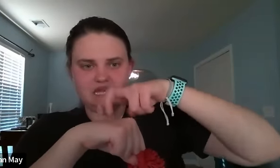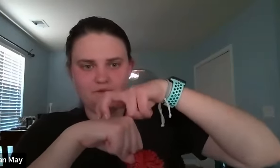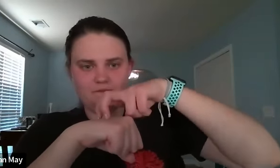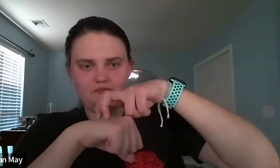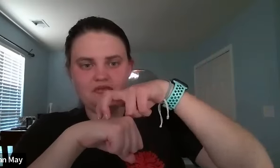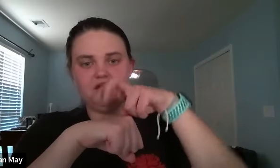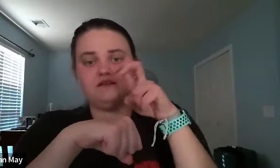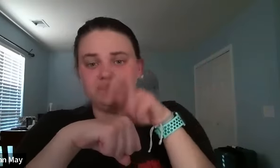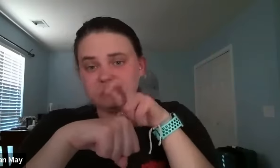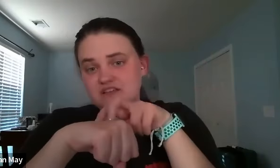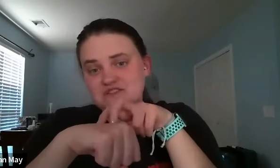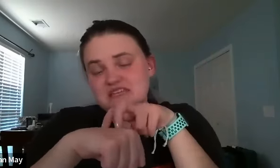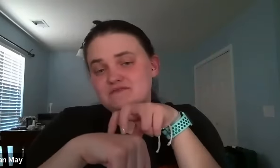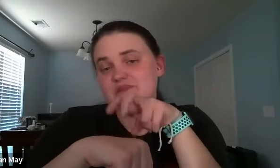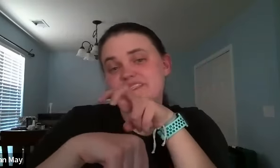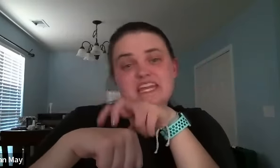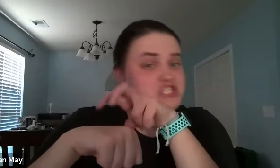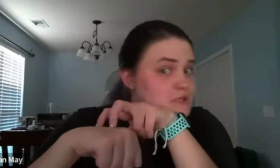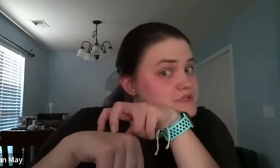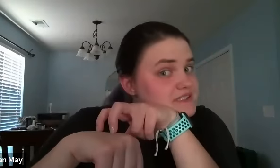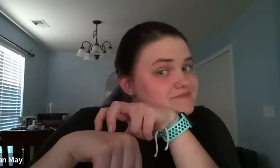potato. This is also the sign for like potato chips.